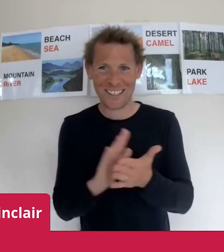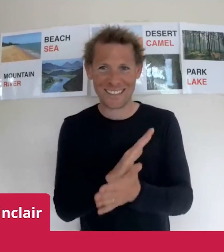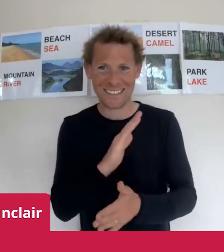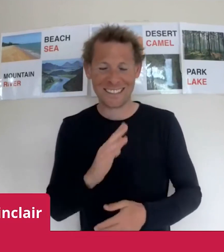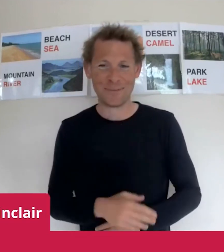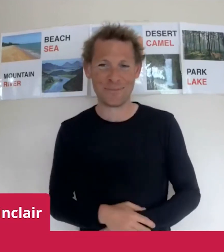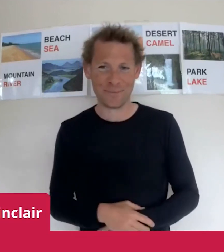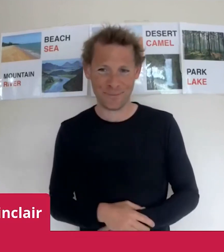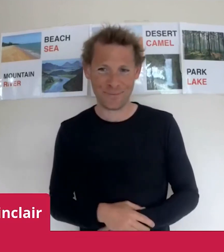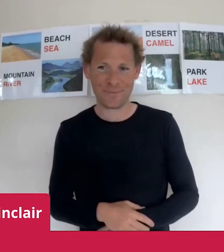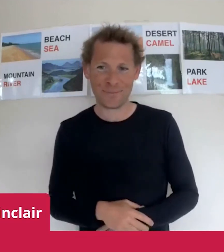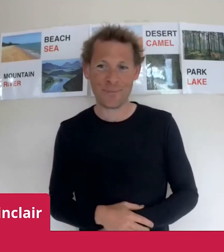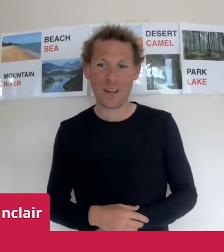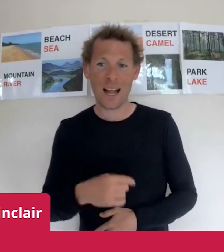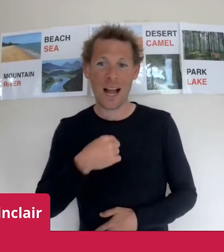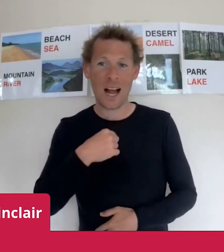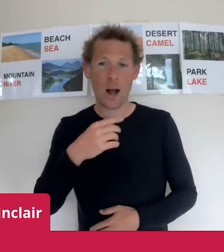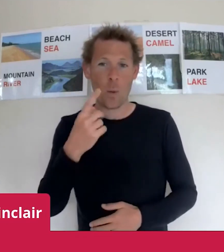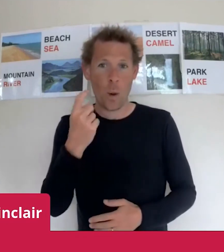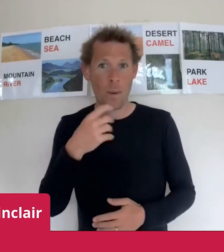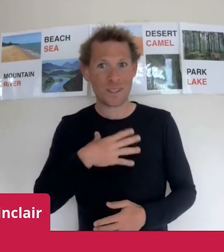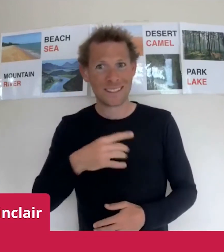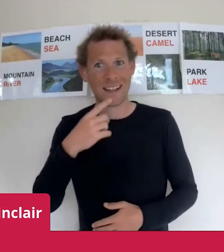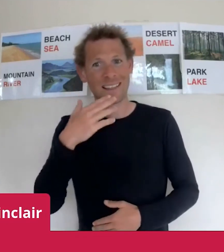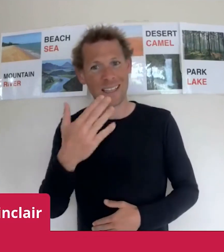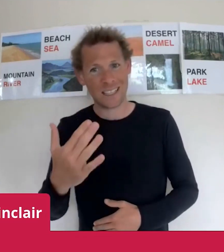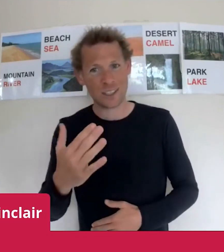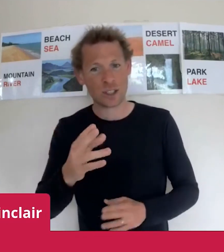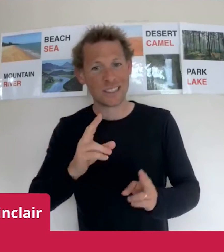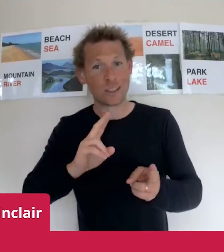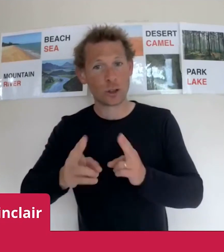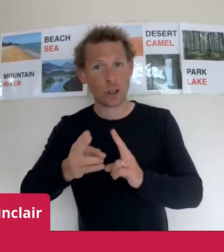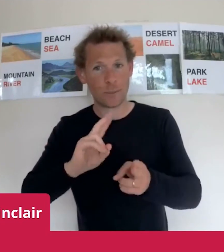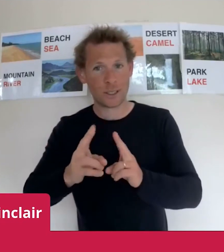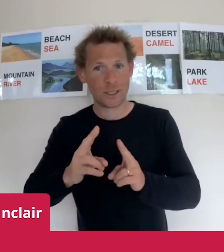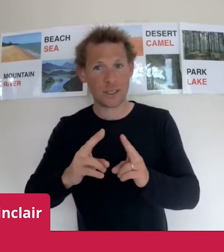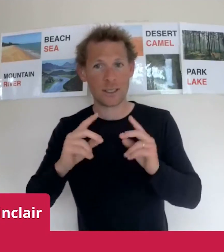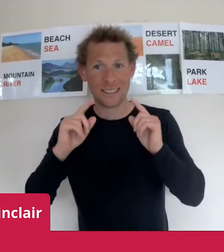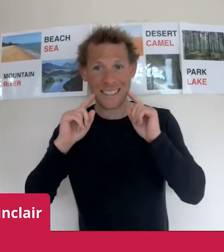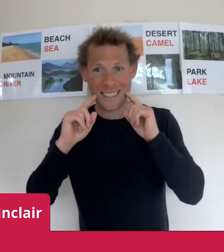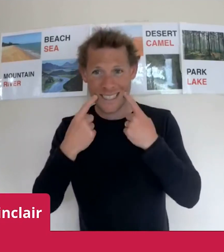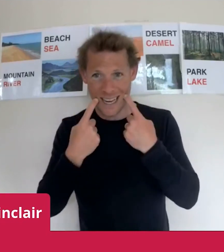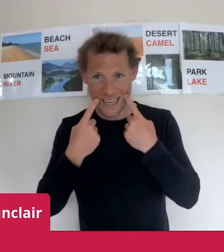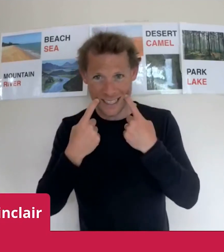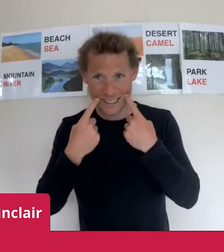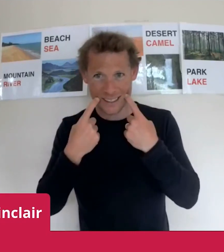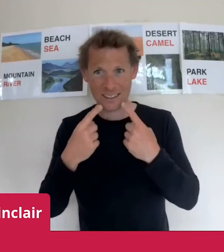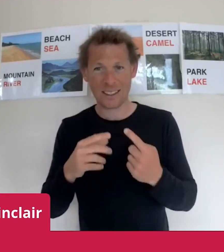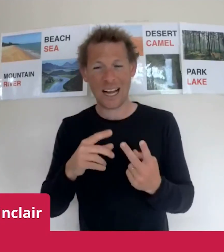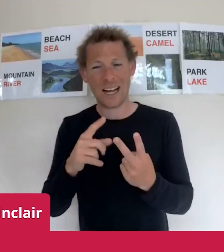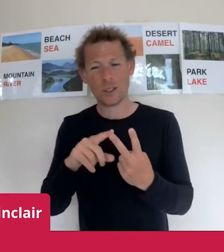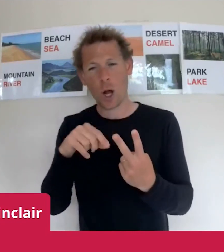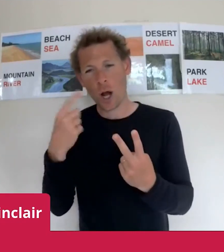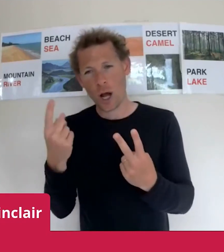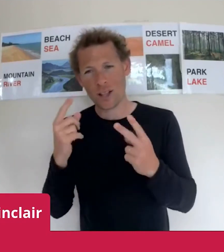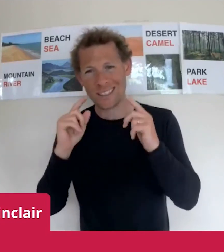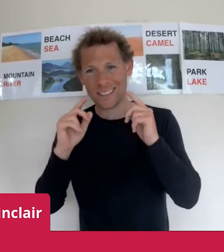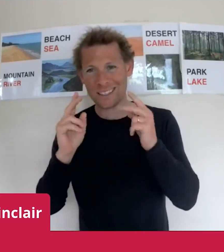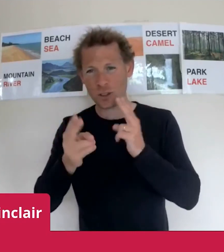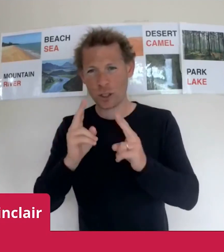really enjoyed my experience. It's been great. So thank you, Virtual Village Hall. And I want to say thank you to the interpreter for today, Sally, and then the